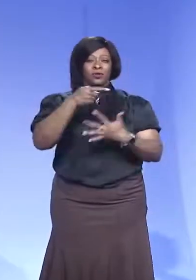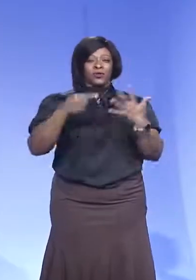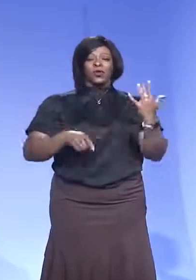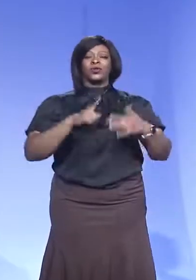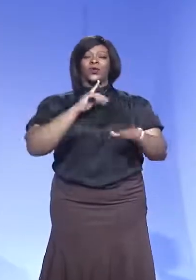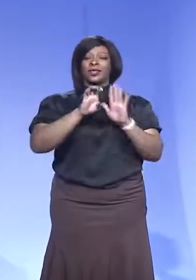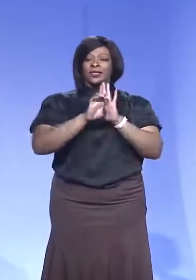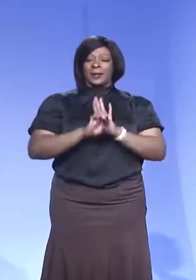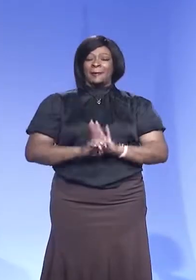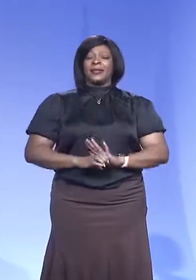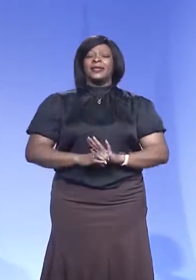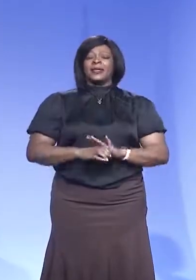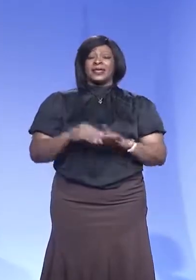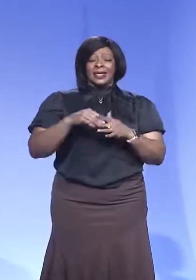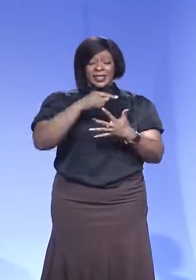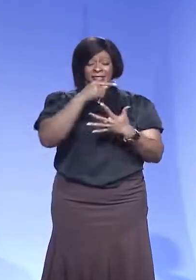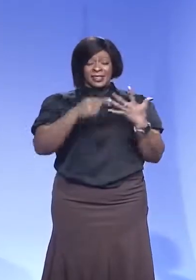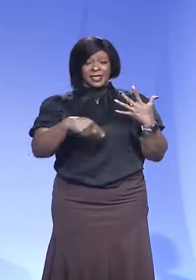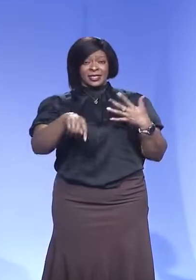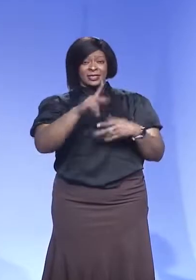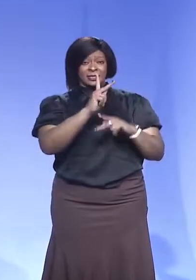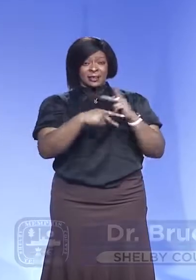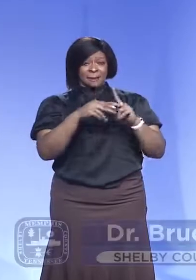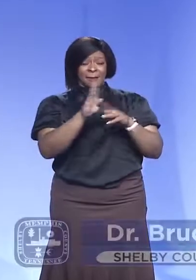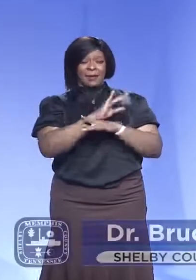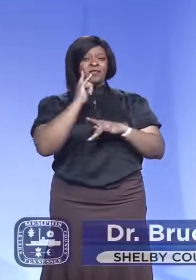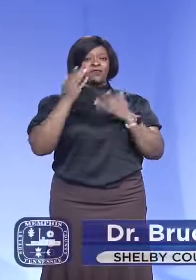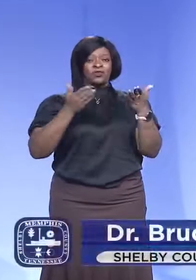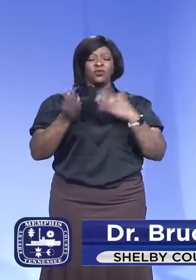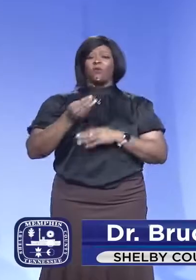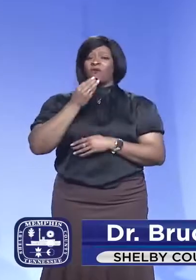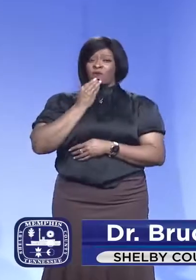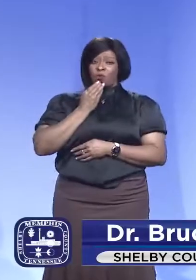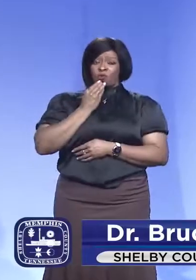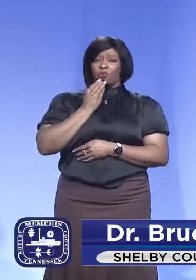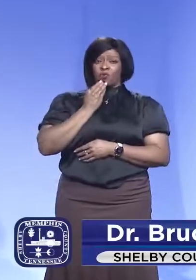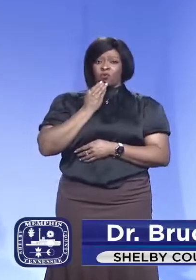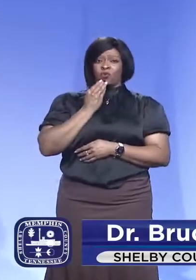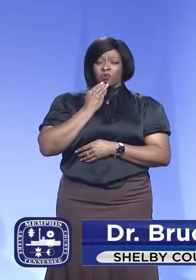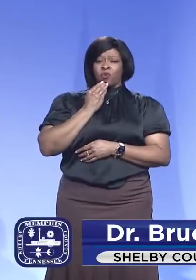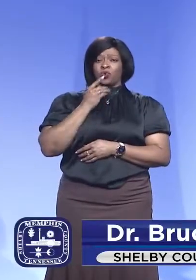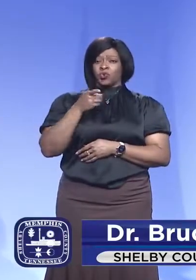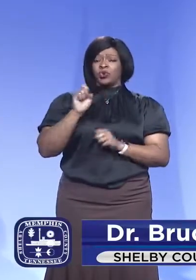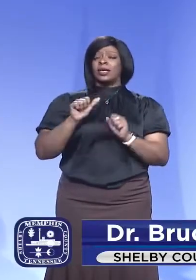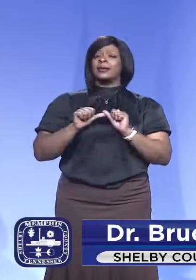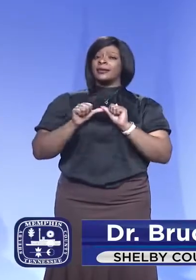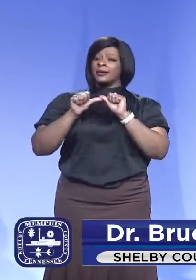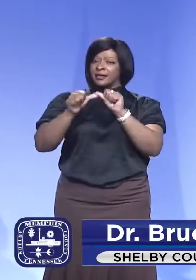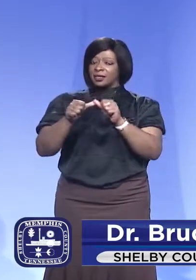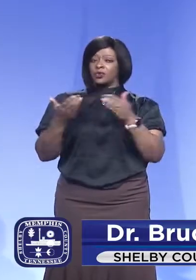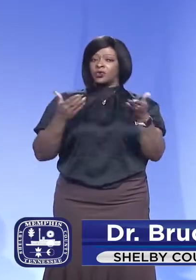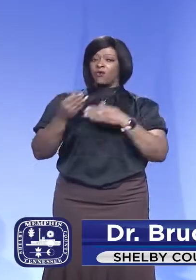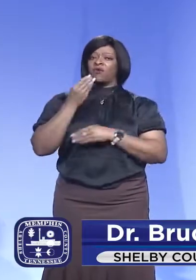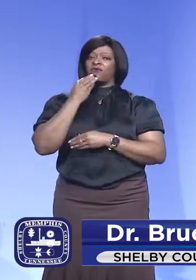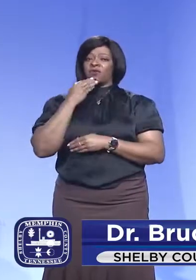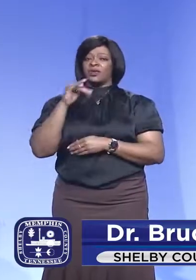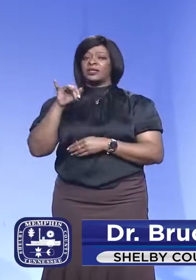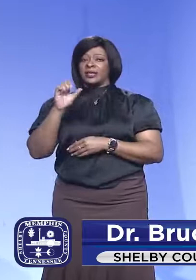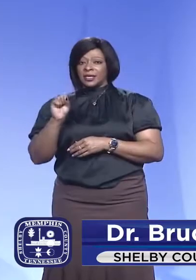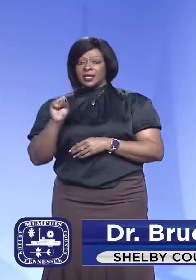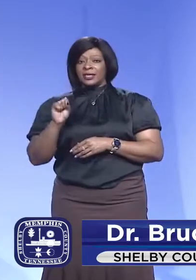examples. But even within these businesses, if you serve food, you can continue to serve food. It's